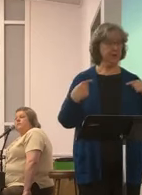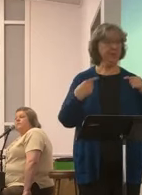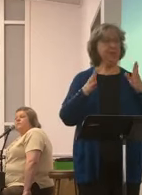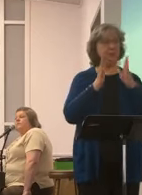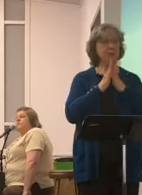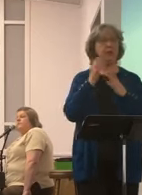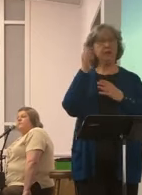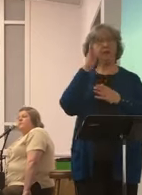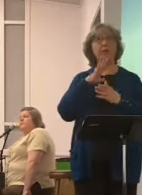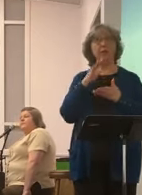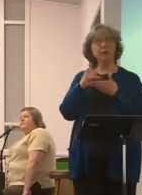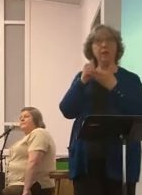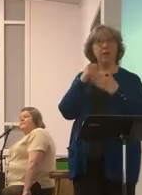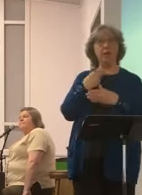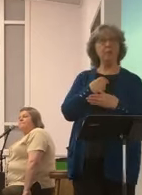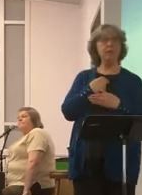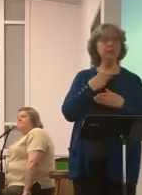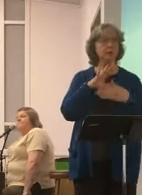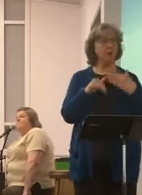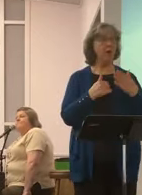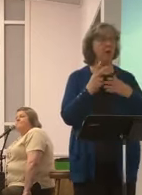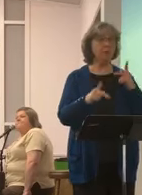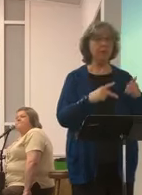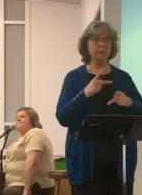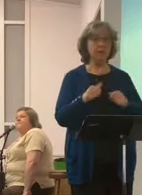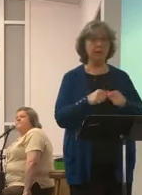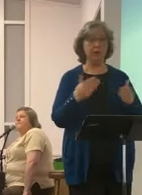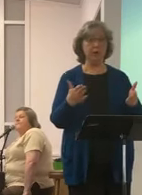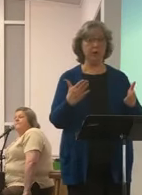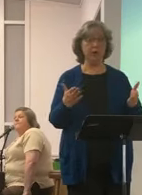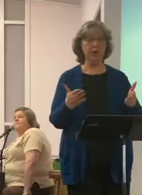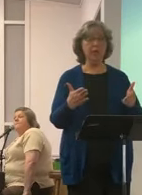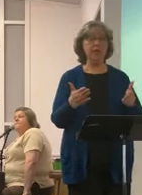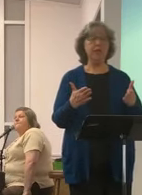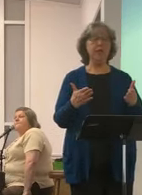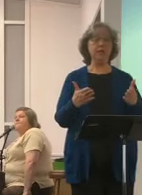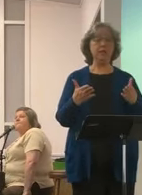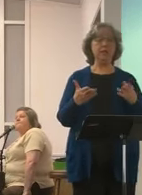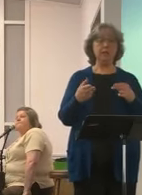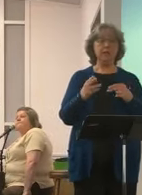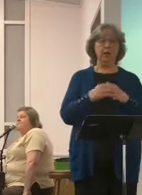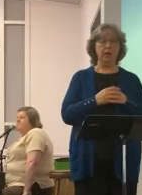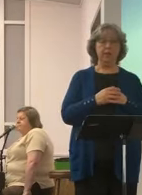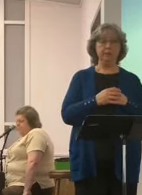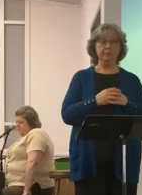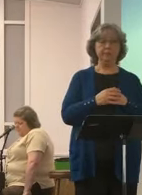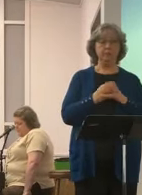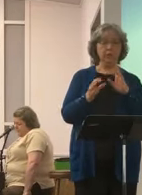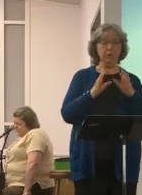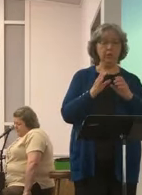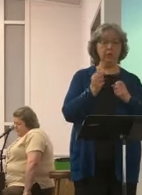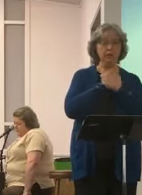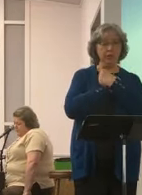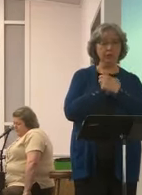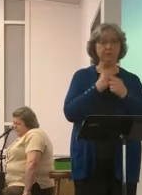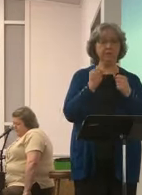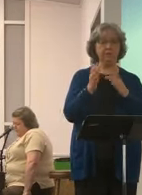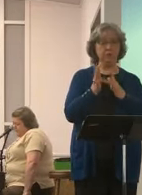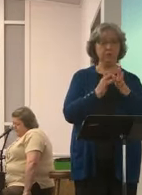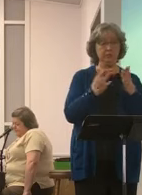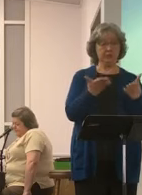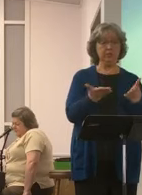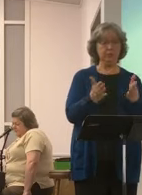will help us and help all people everywhere who are building bridges right now in the spring season. Let's pray together. Father, I thank you that you